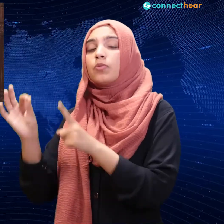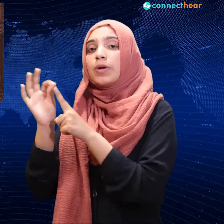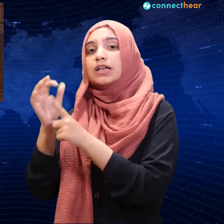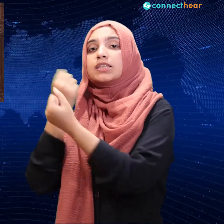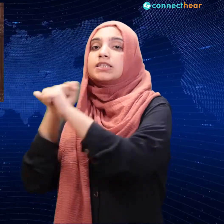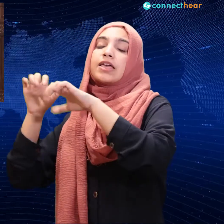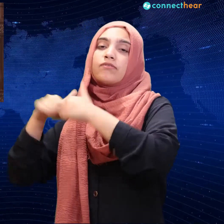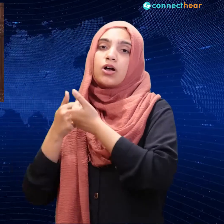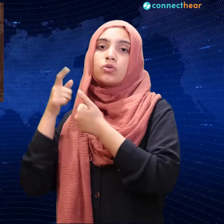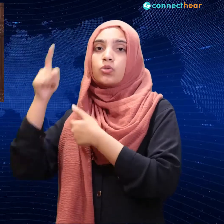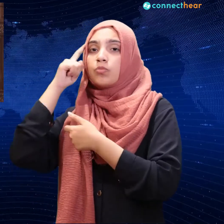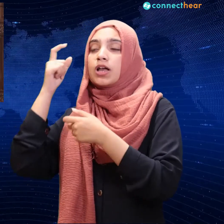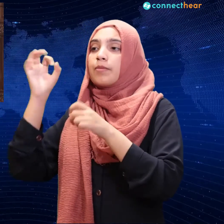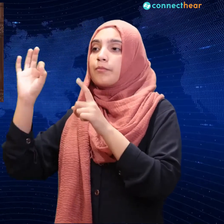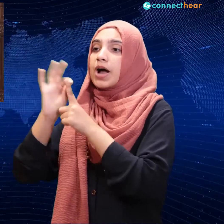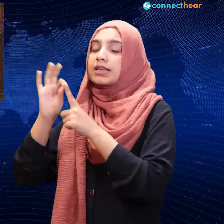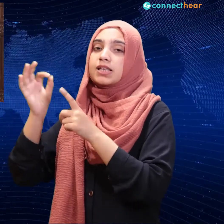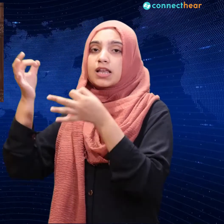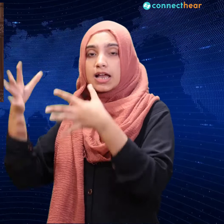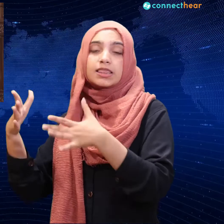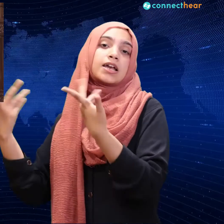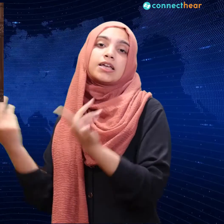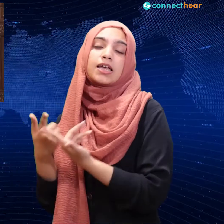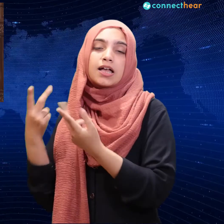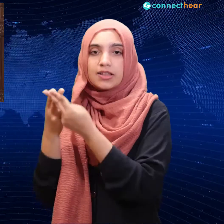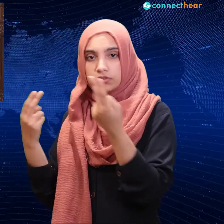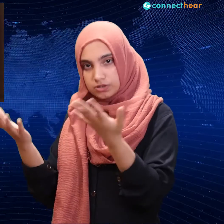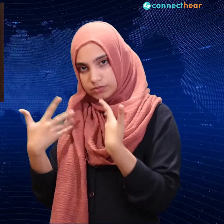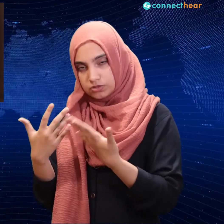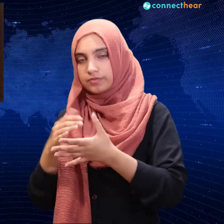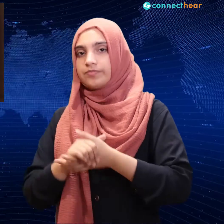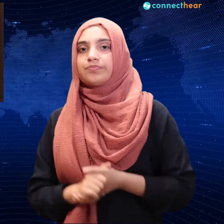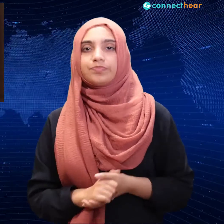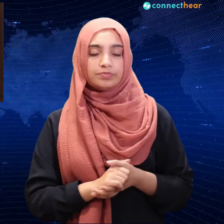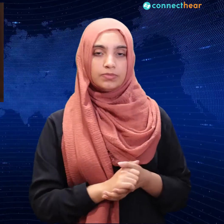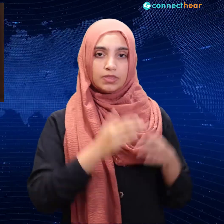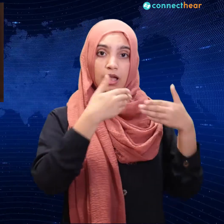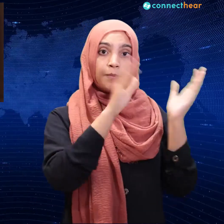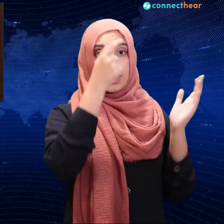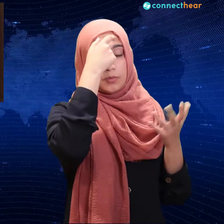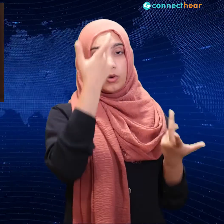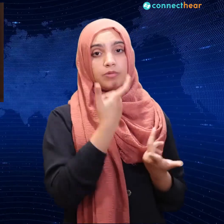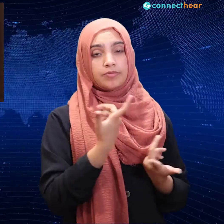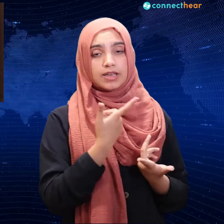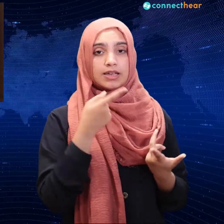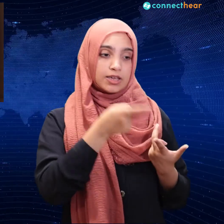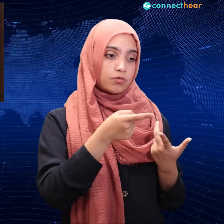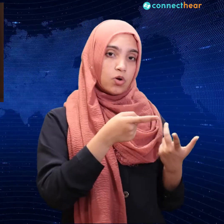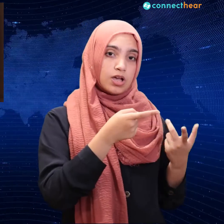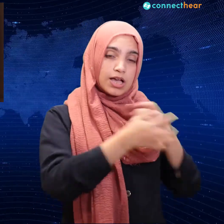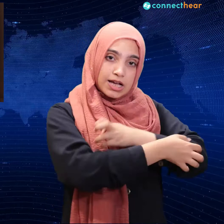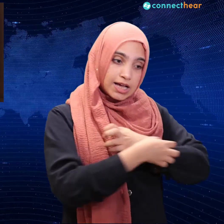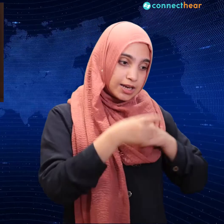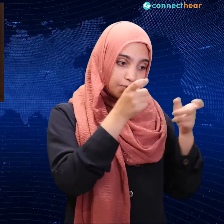those risks are and just how concerned you are at present. The biggest concern are refugees. We already